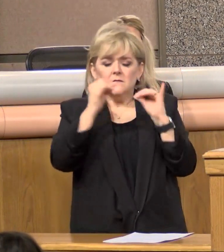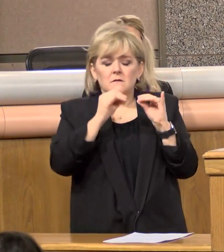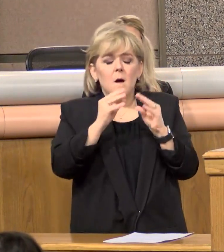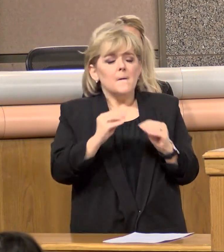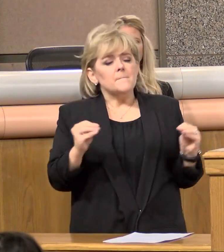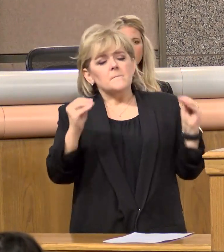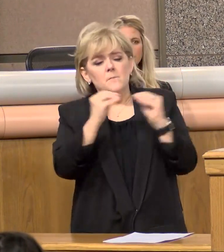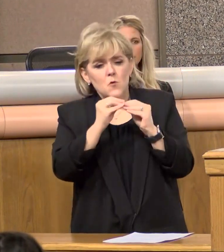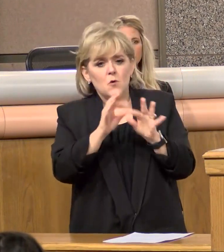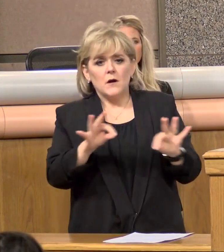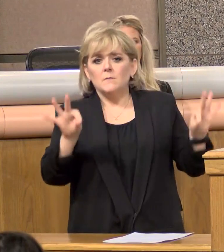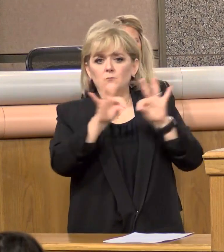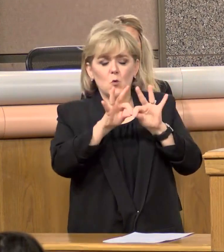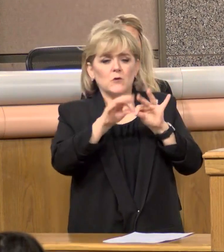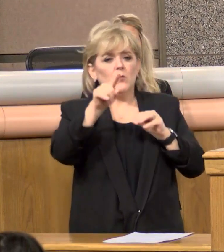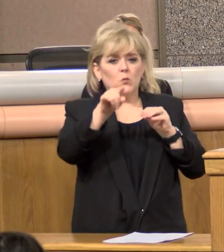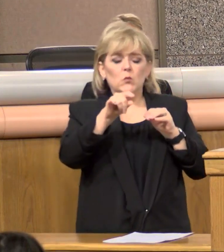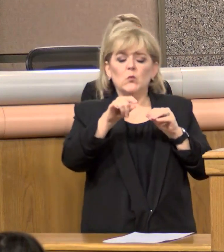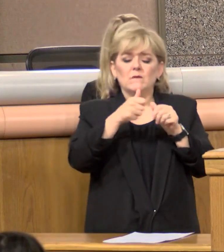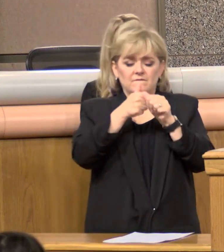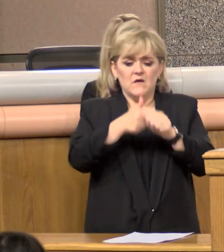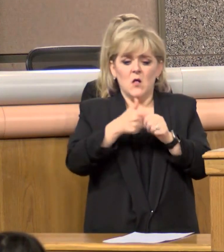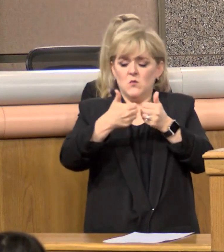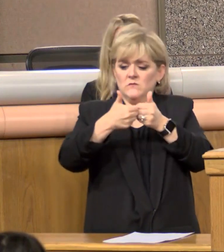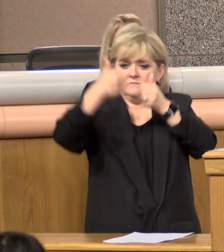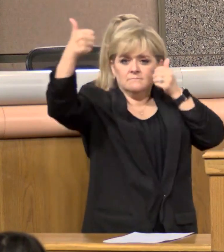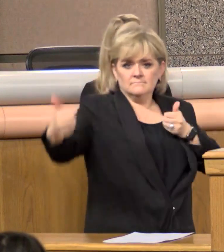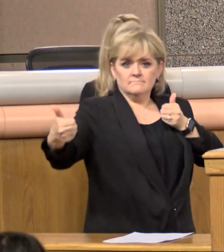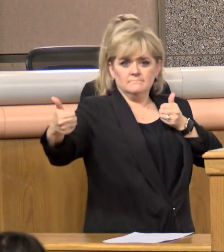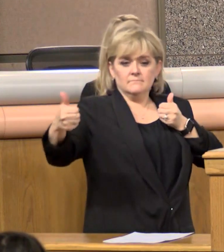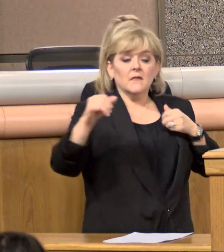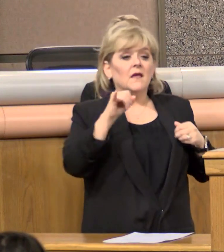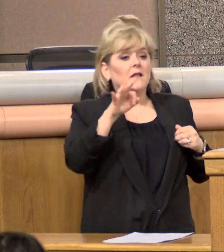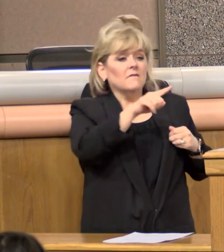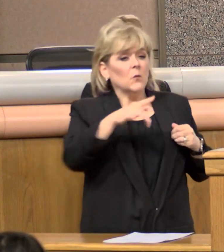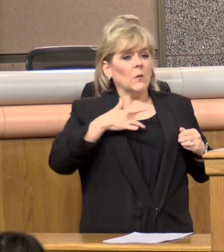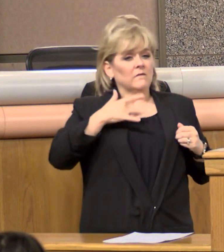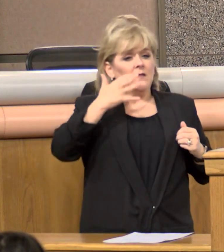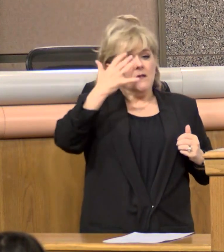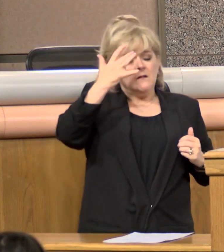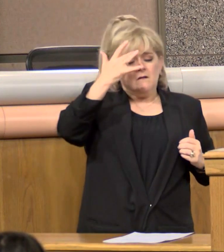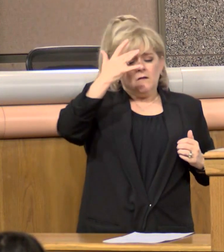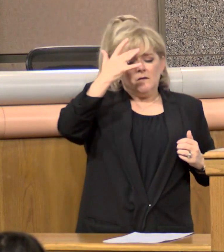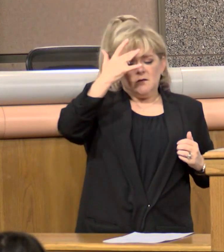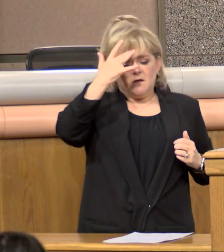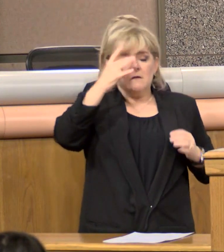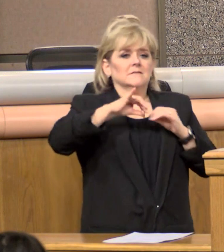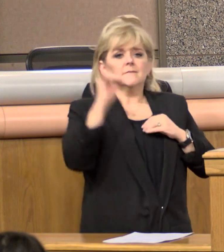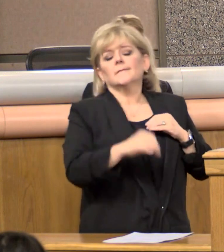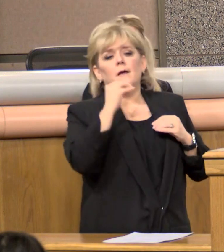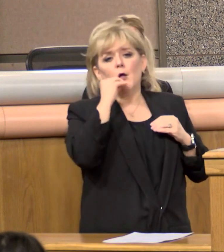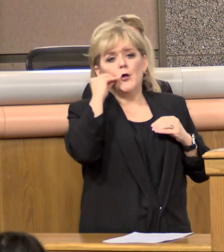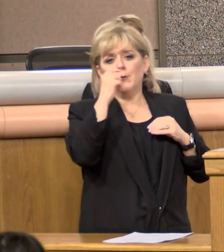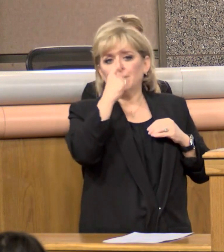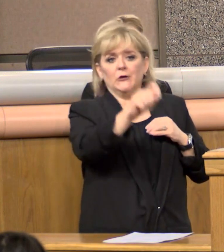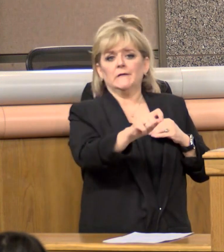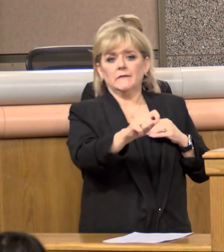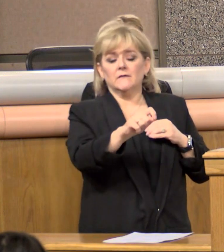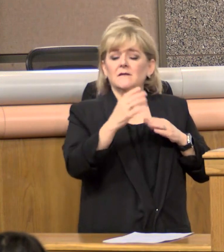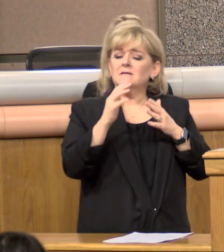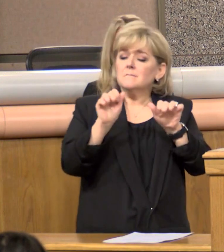social distancing guidelines and also, um, stay home when they're sick. Um, there are possibilities of individuals,